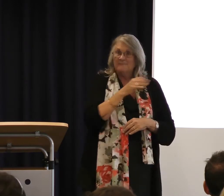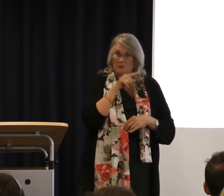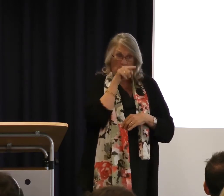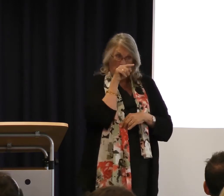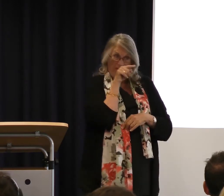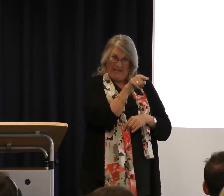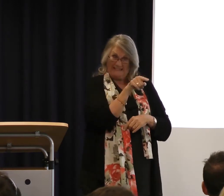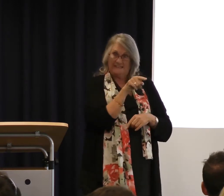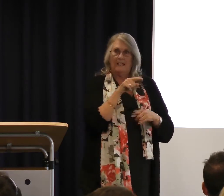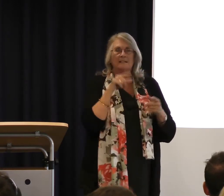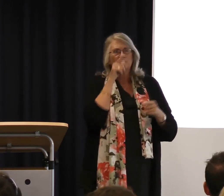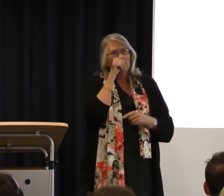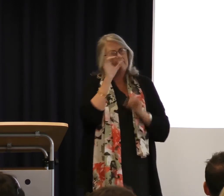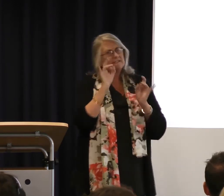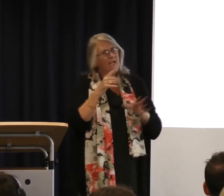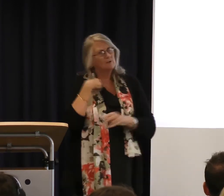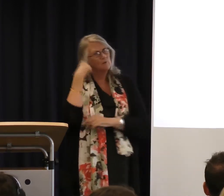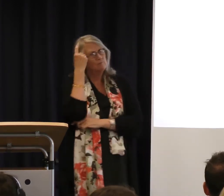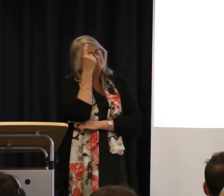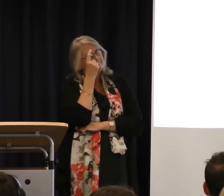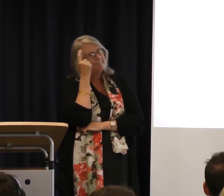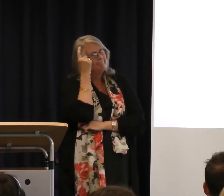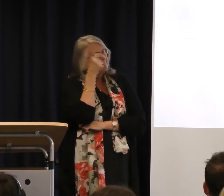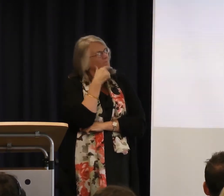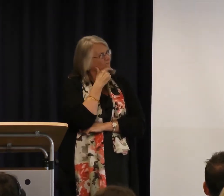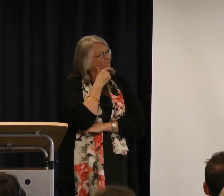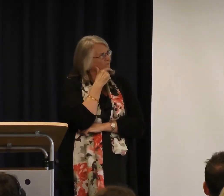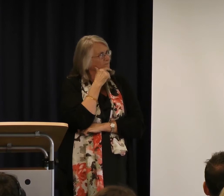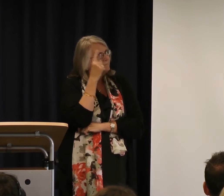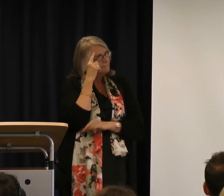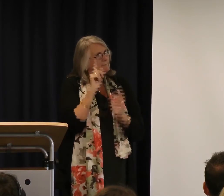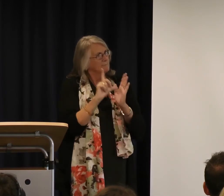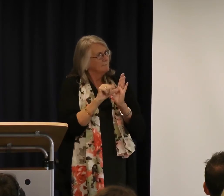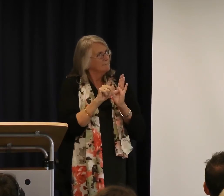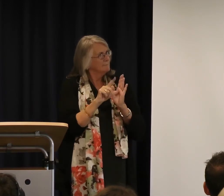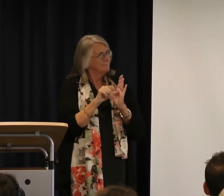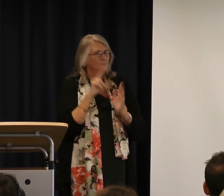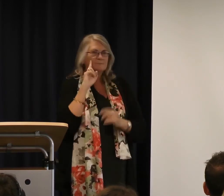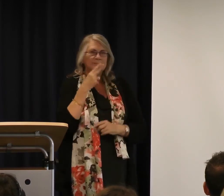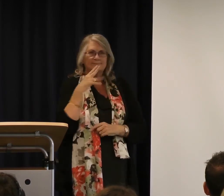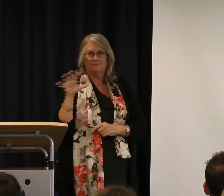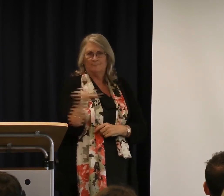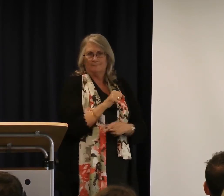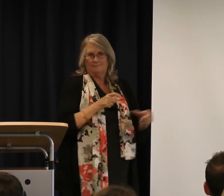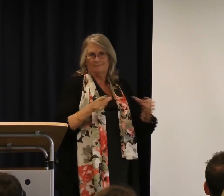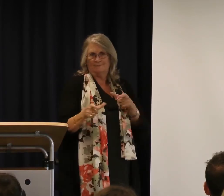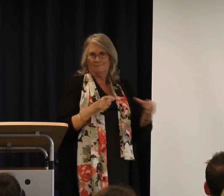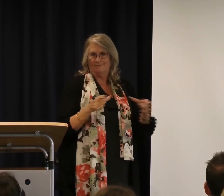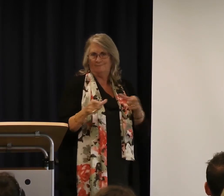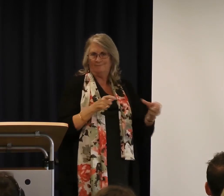any autonomous decisions on our own behalf. John Lovett started to think about this particular situation, and he thought, look, it's time for deaf people to